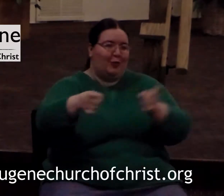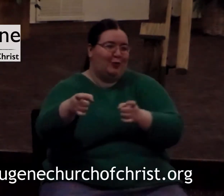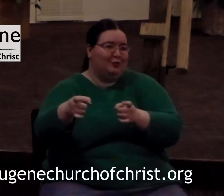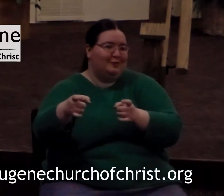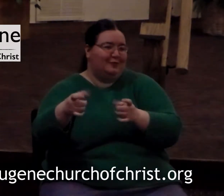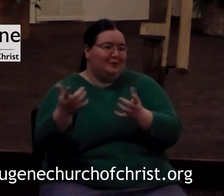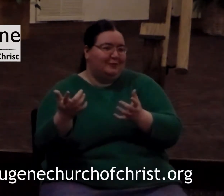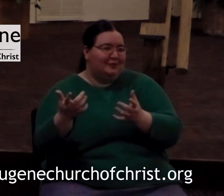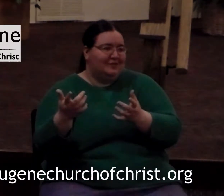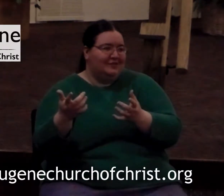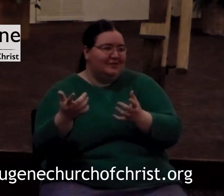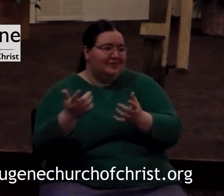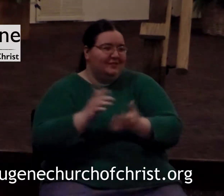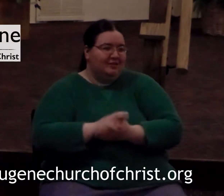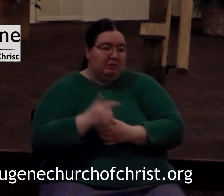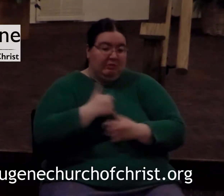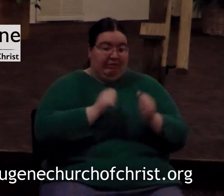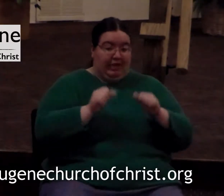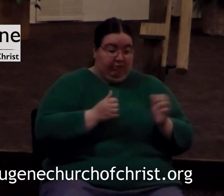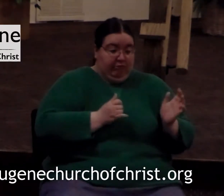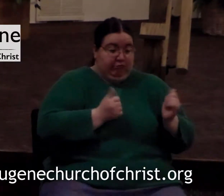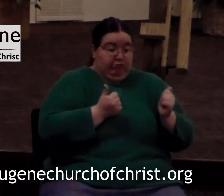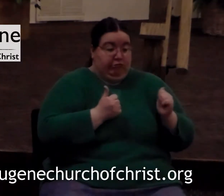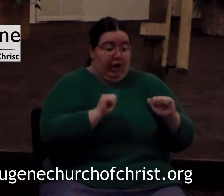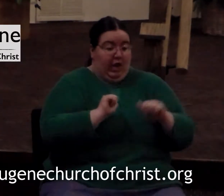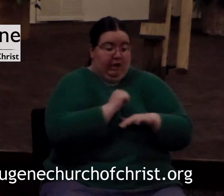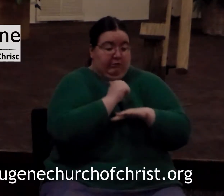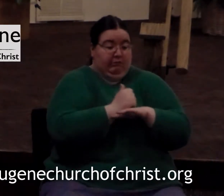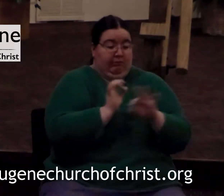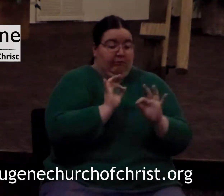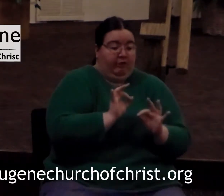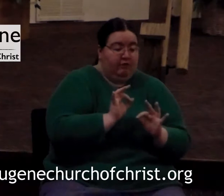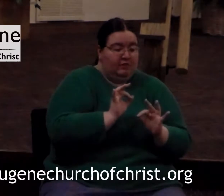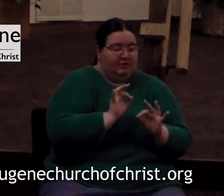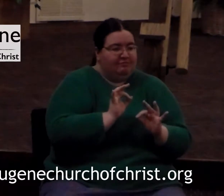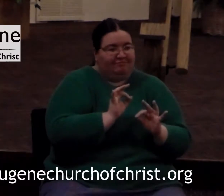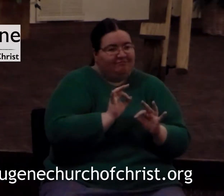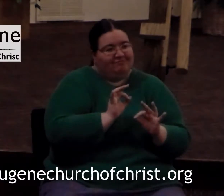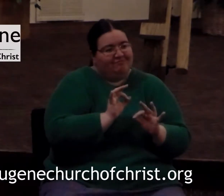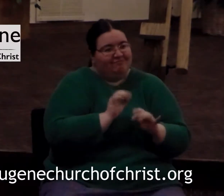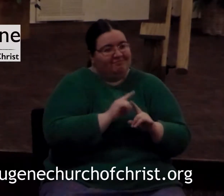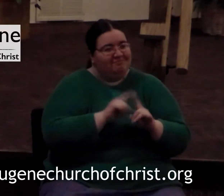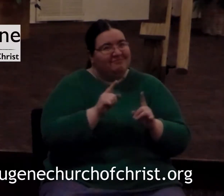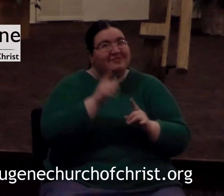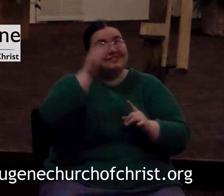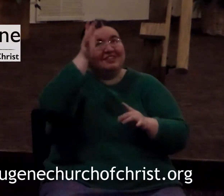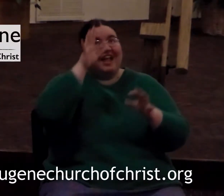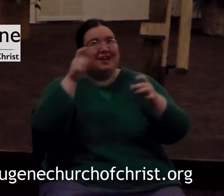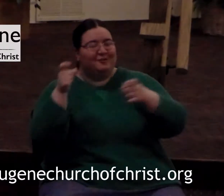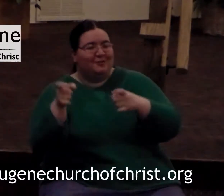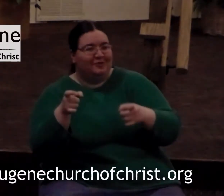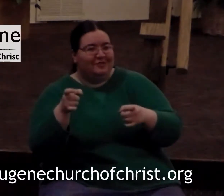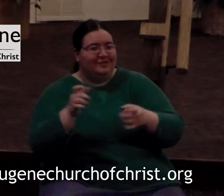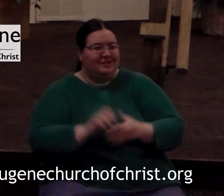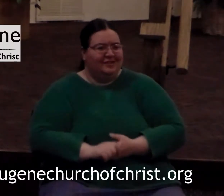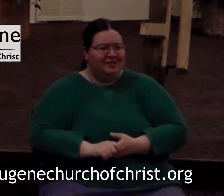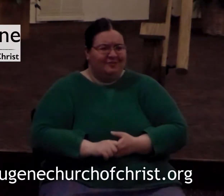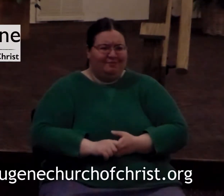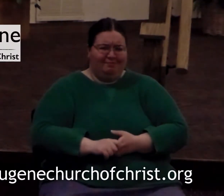in the end, they are in God's hands. So these two thoughts, it seems like an abrupt change with James between these two thoughts, but at the